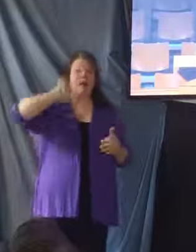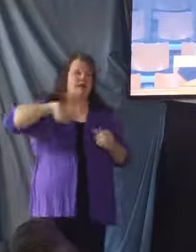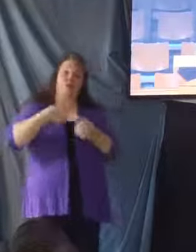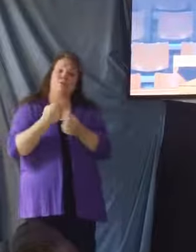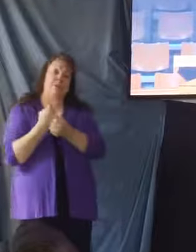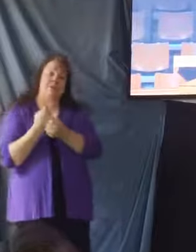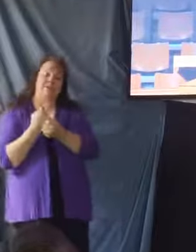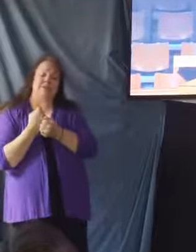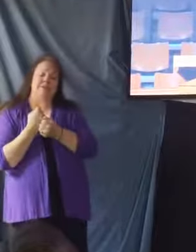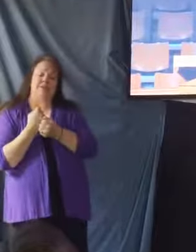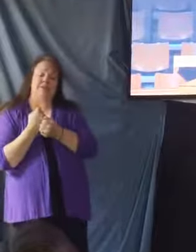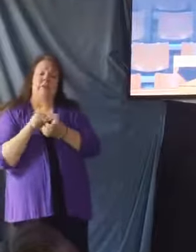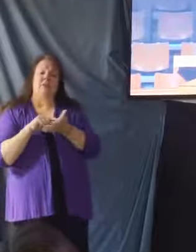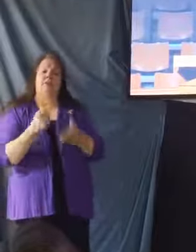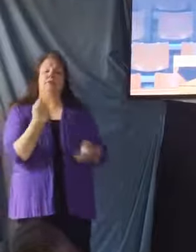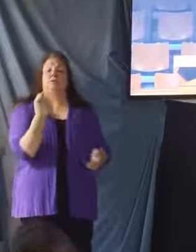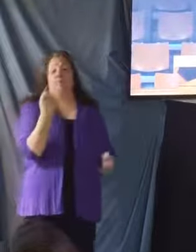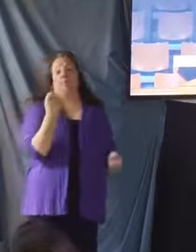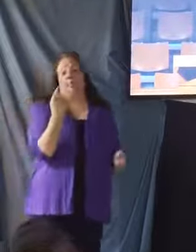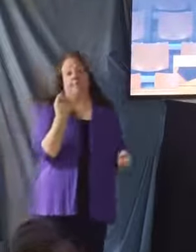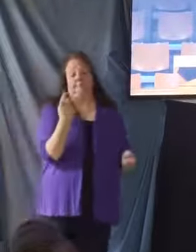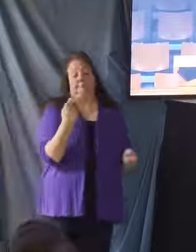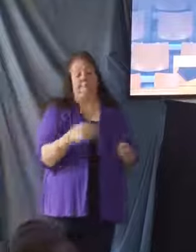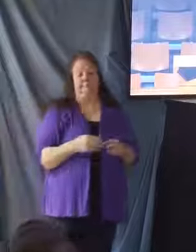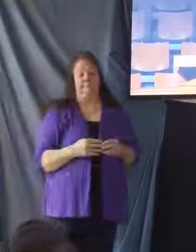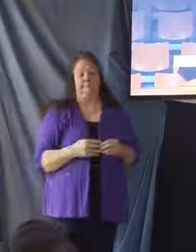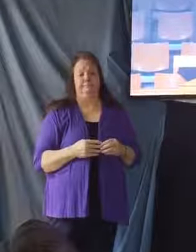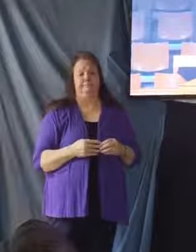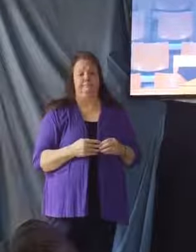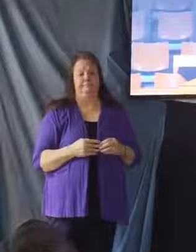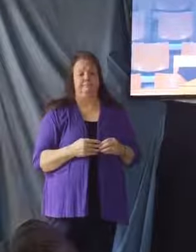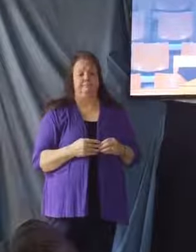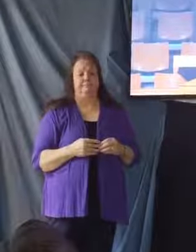grace. And that's where we pick up in verse 11.